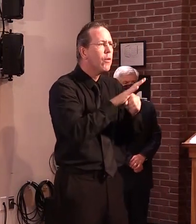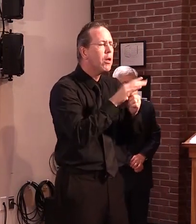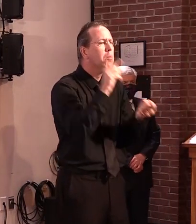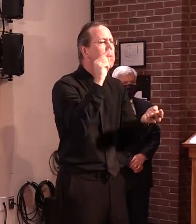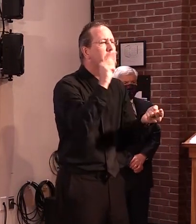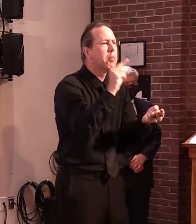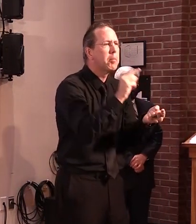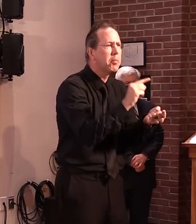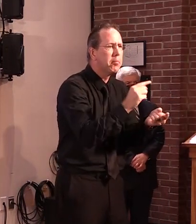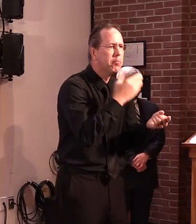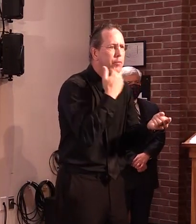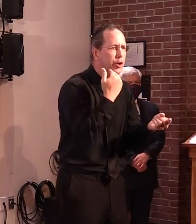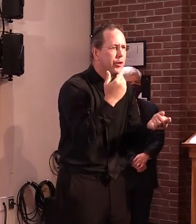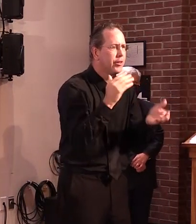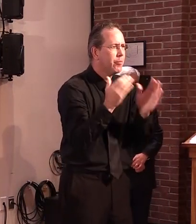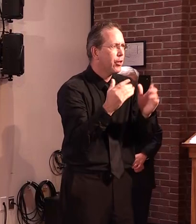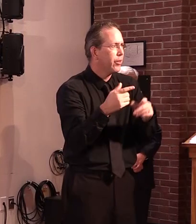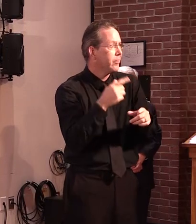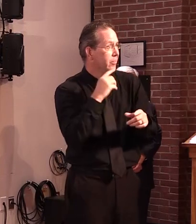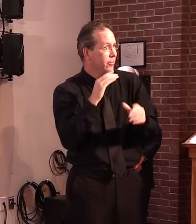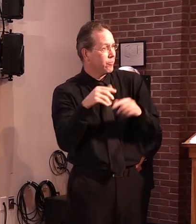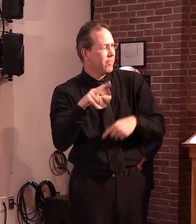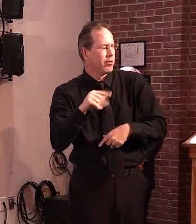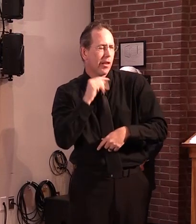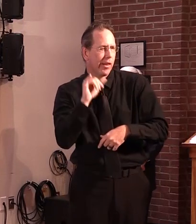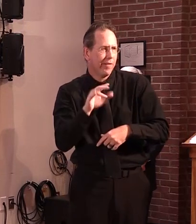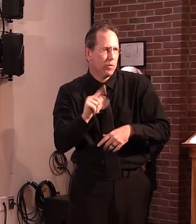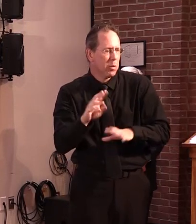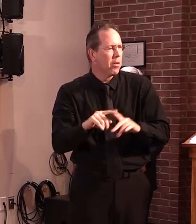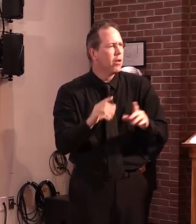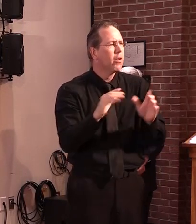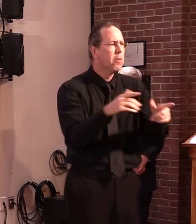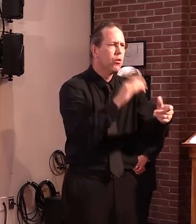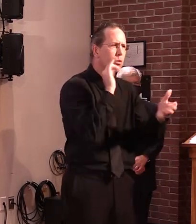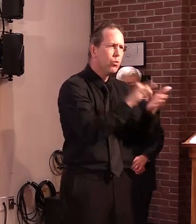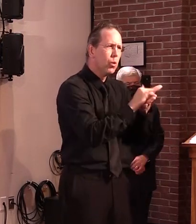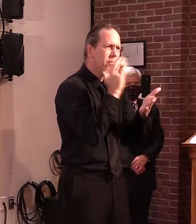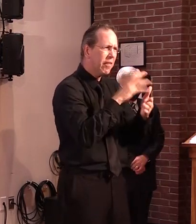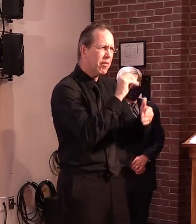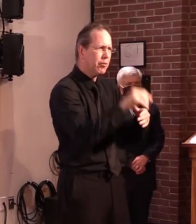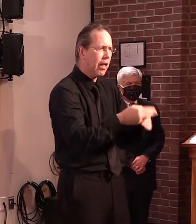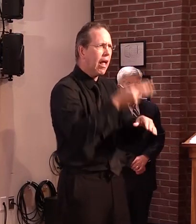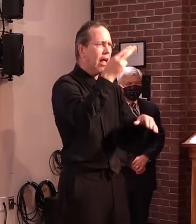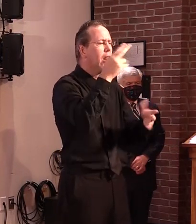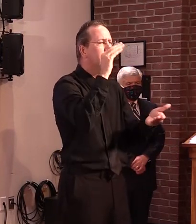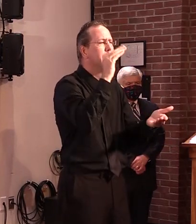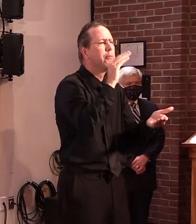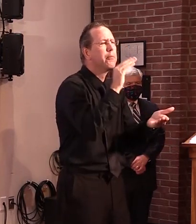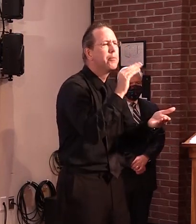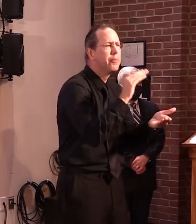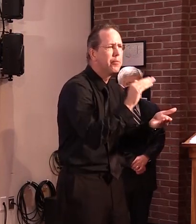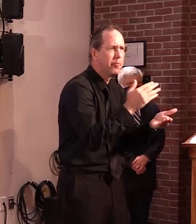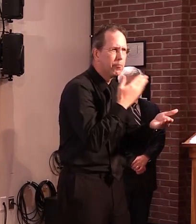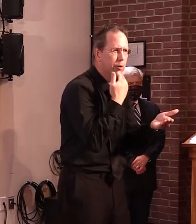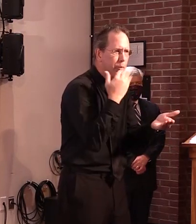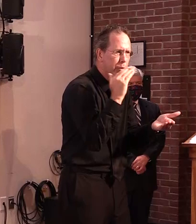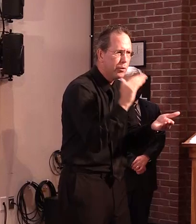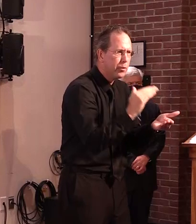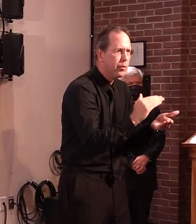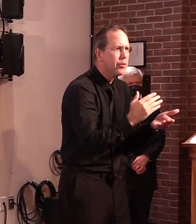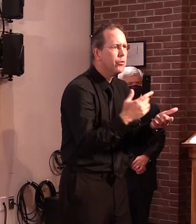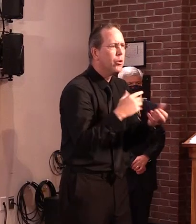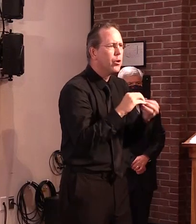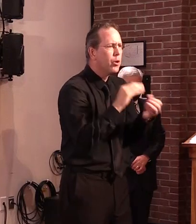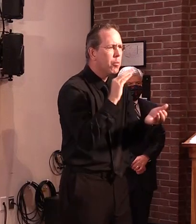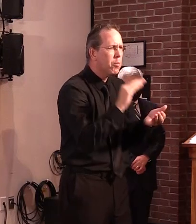all in Vermont, but really quite low, to around 1%, which is that low baseline that I'm talking about.